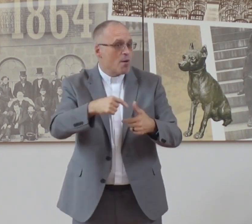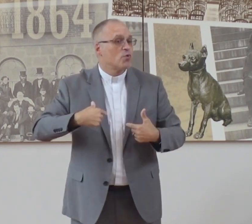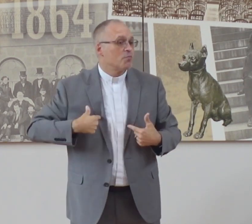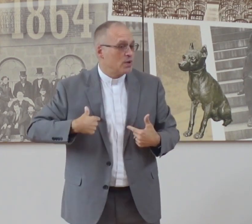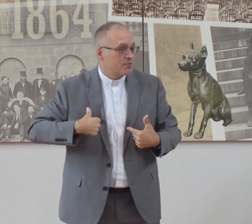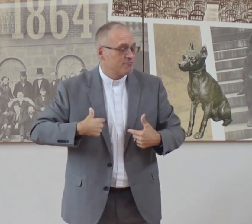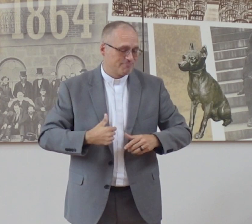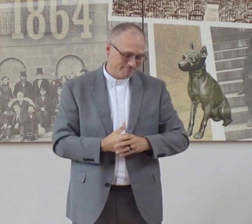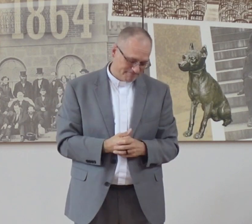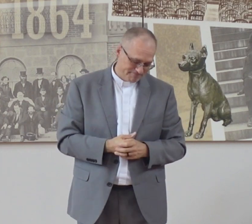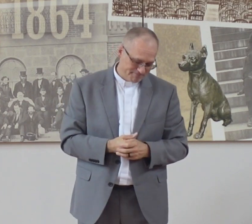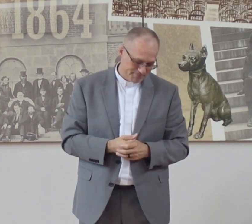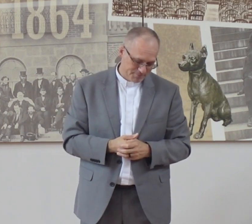It's called Remember Me.